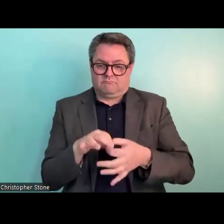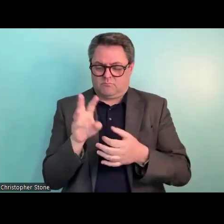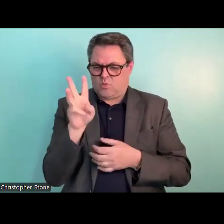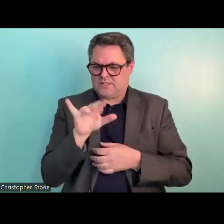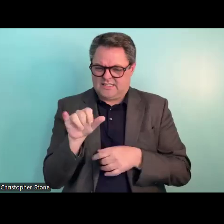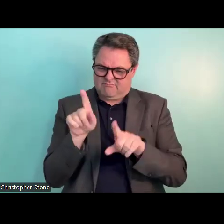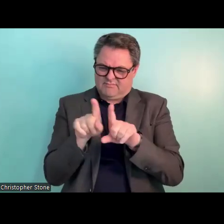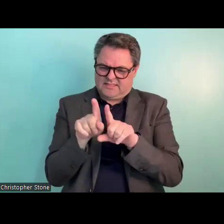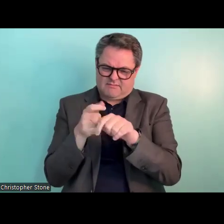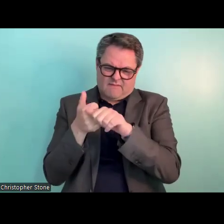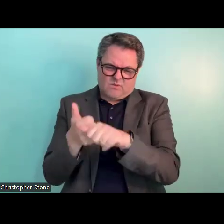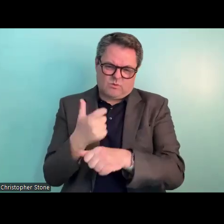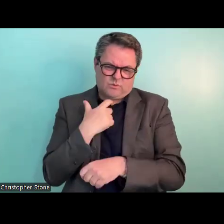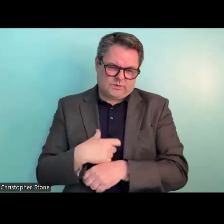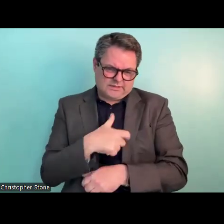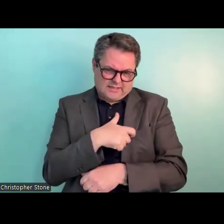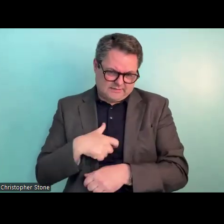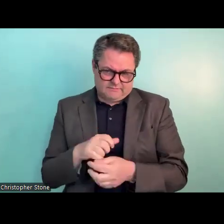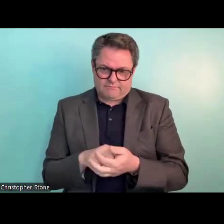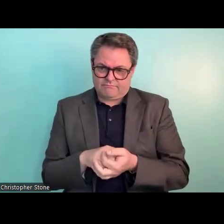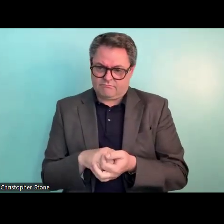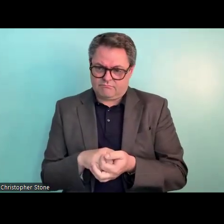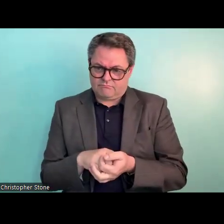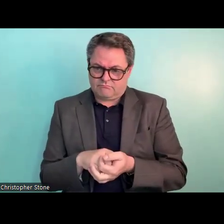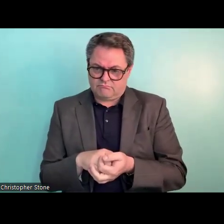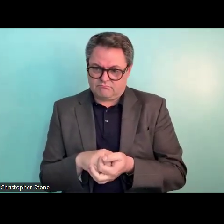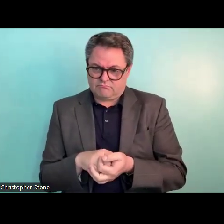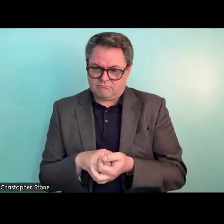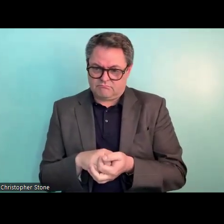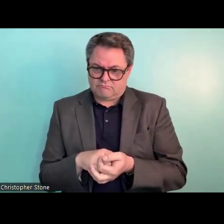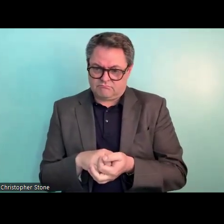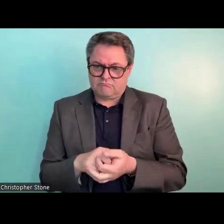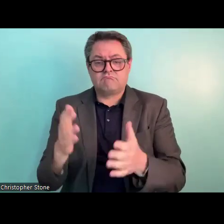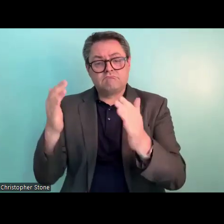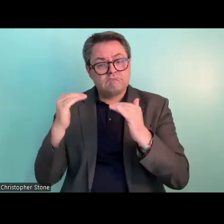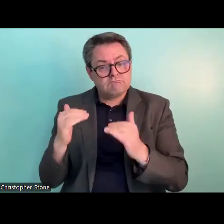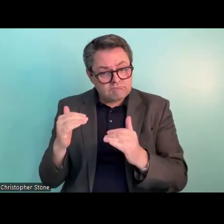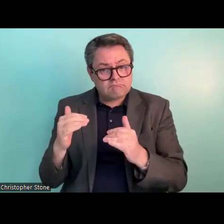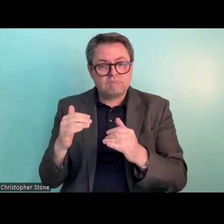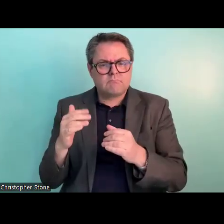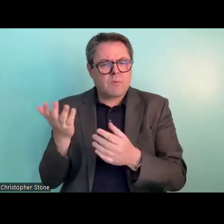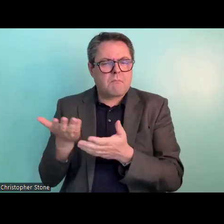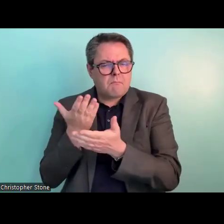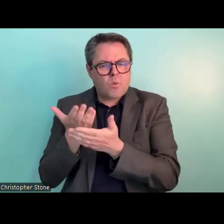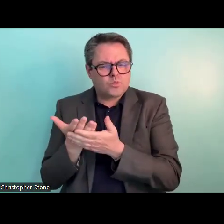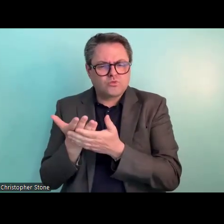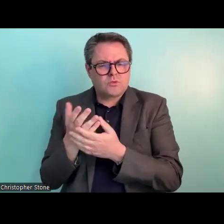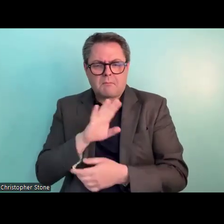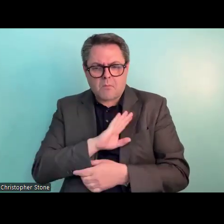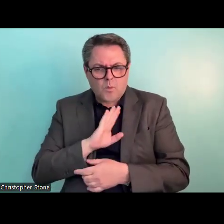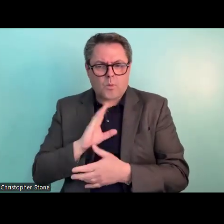elect our auditors for the upcoming year. So we have a procedure that we have to follow in accordance with the Swiss Constitution.